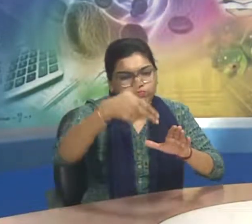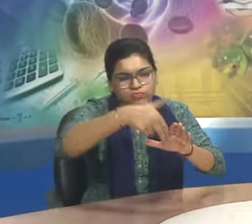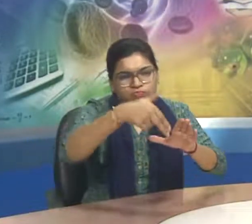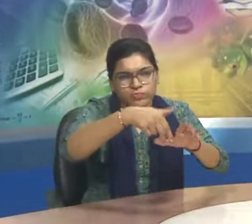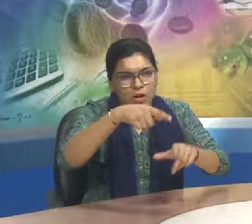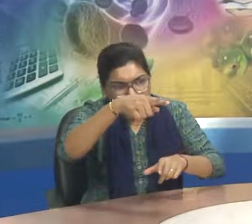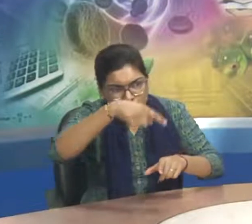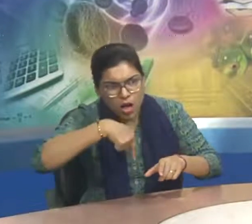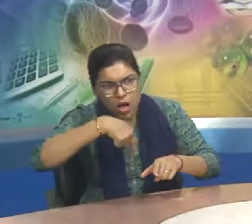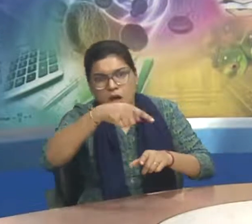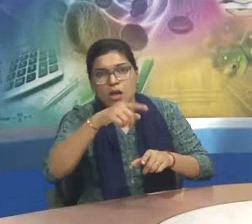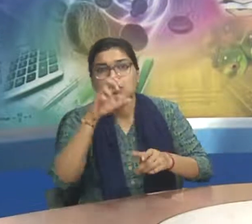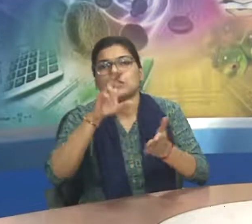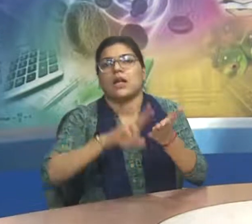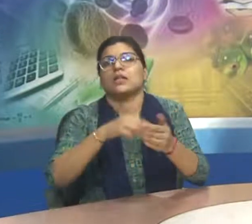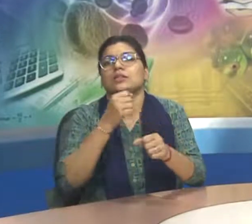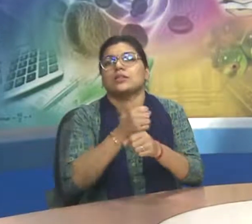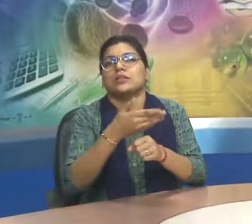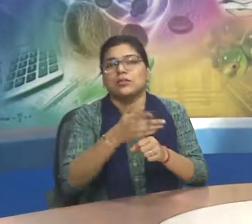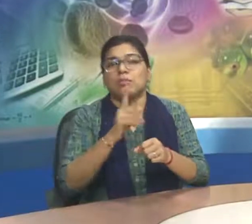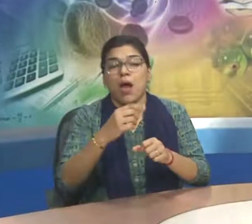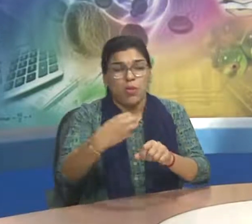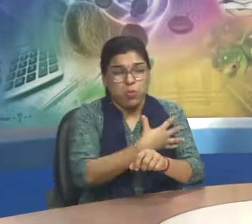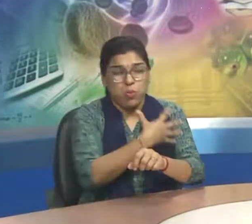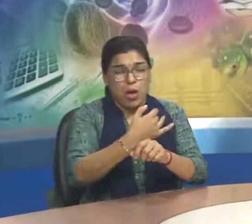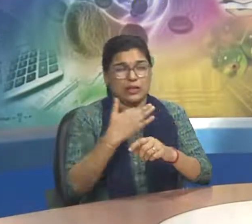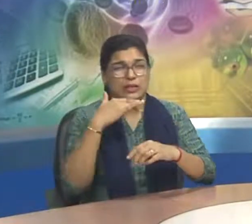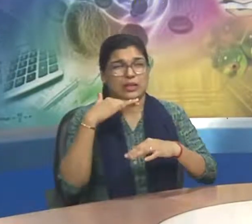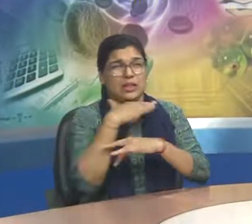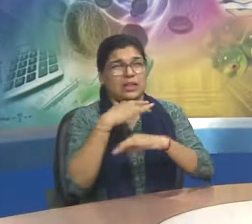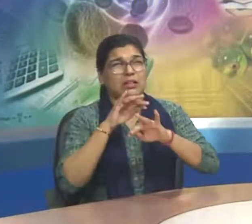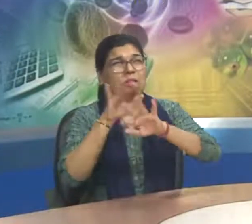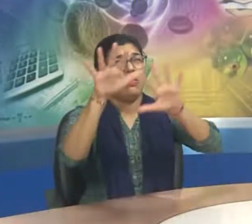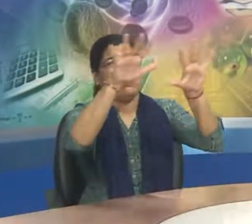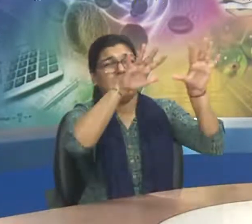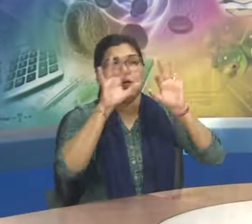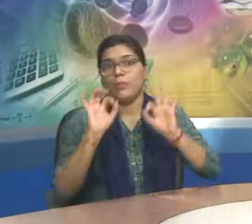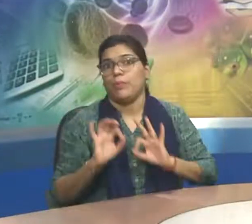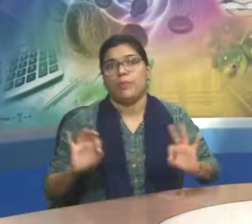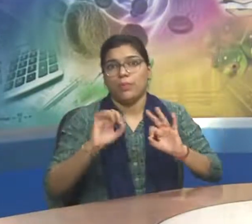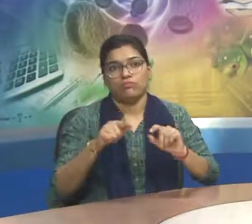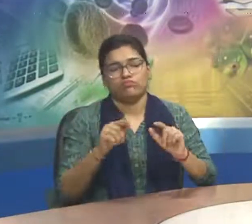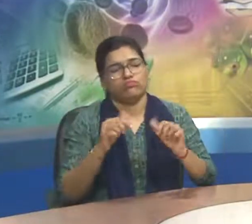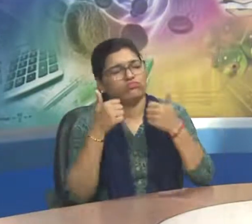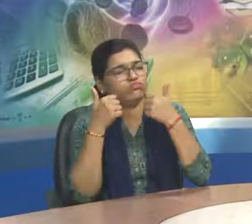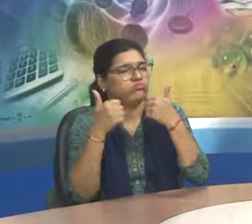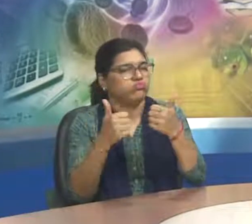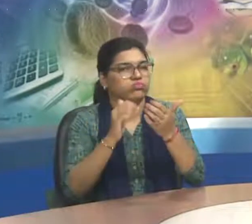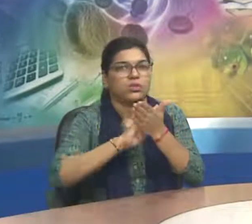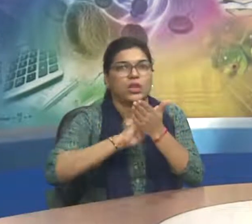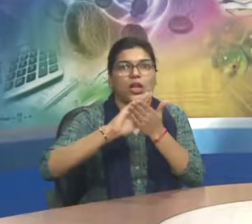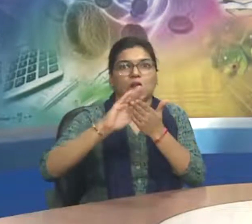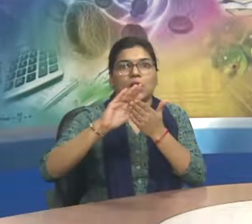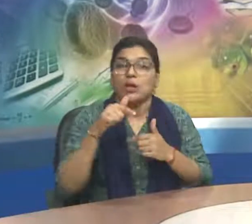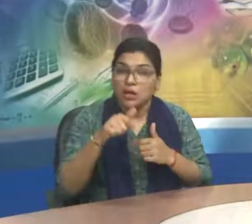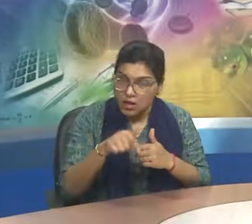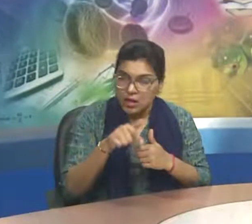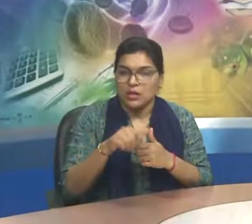vehicles, and there are different kinds of petrol pump. So whenever CNG is used, it does